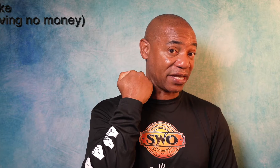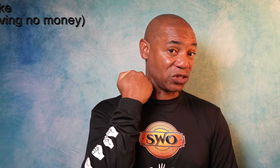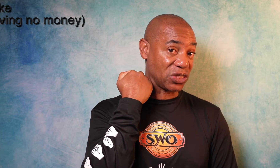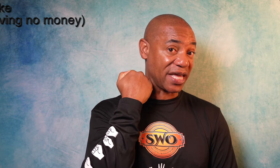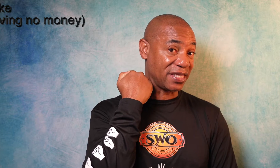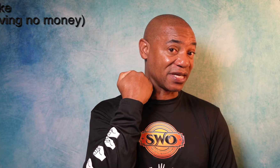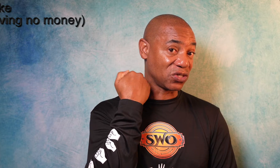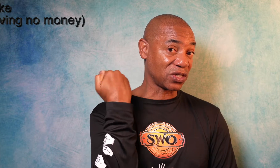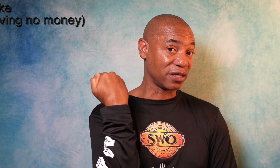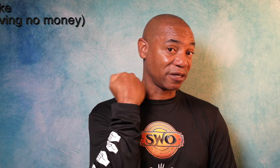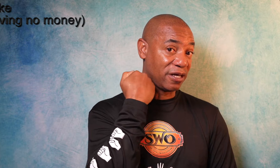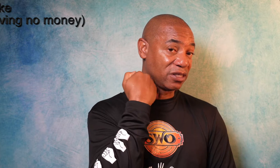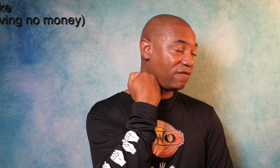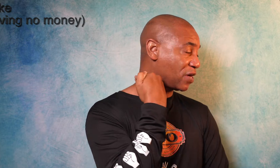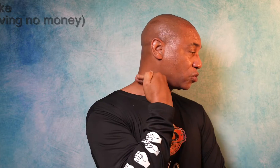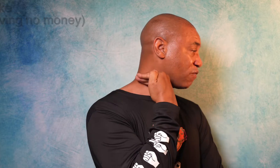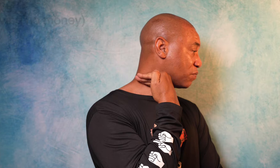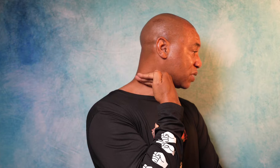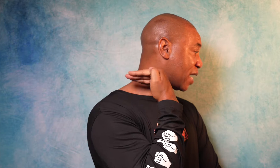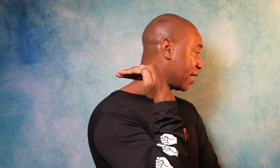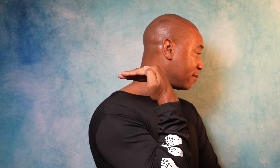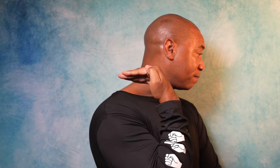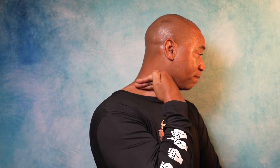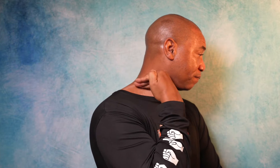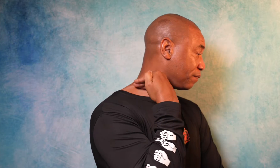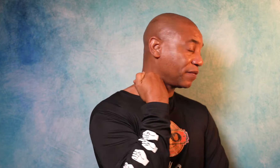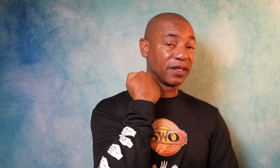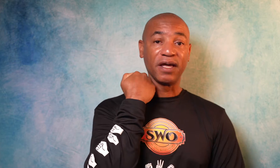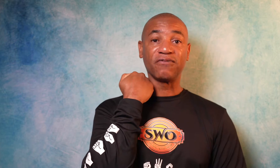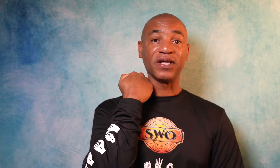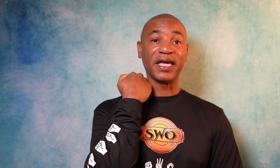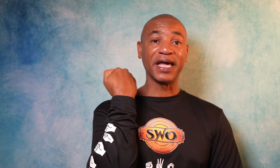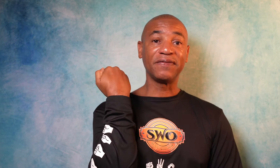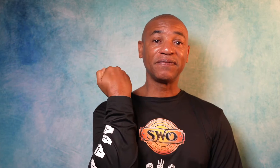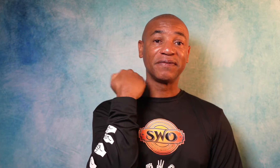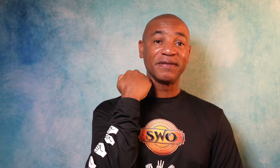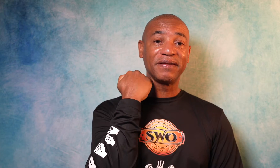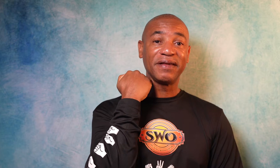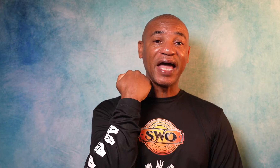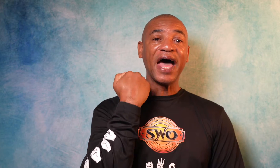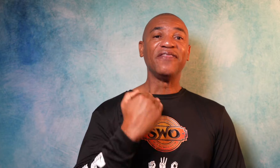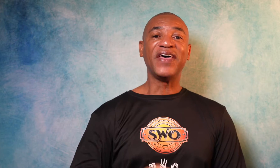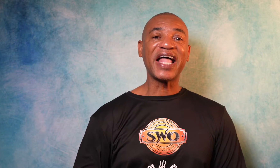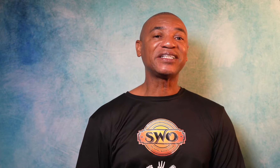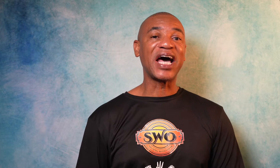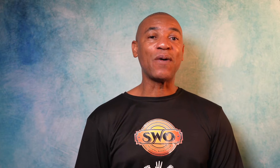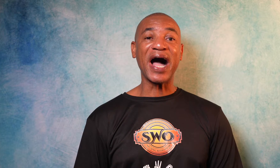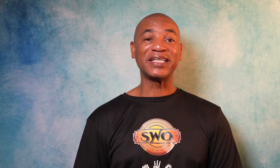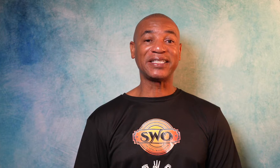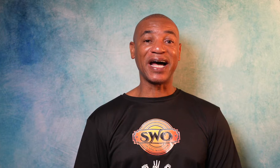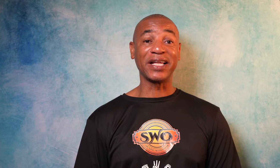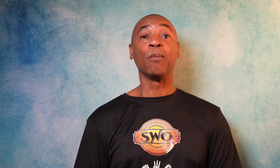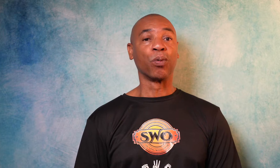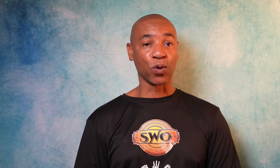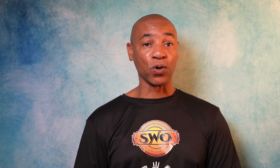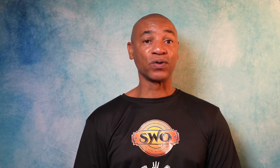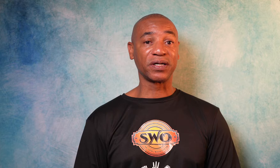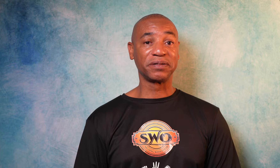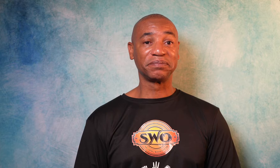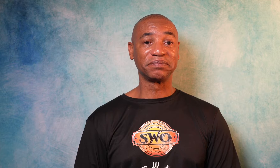just like this. See if I can show you from the side. Front again. That is how I sign broke.